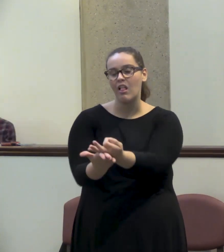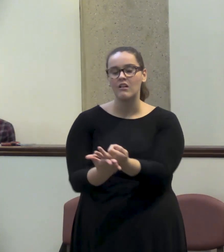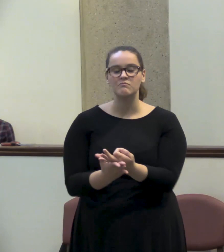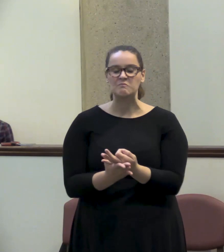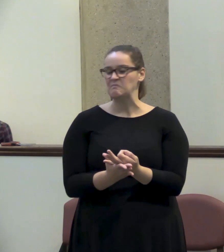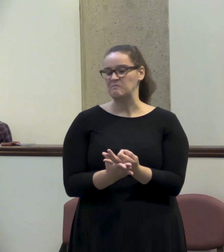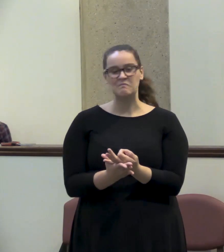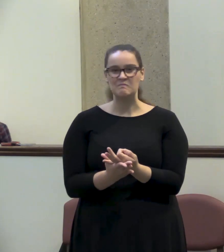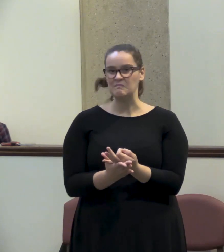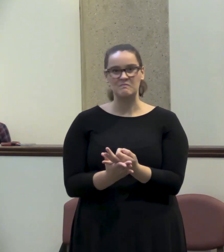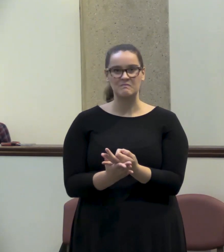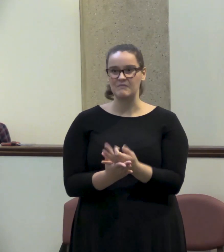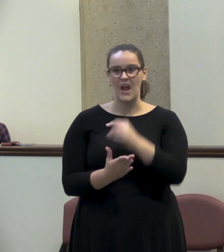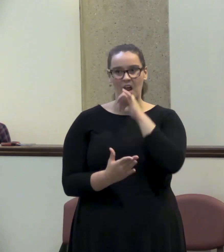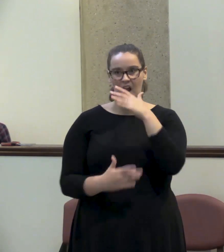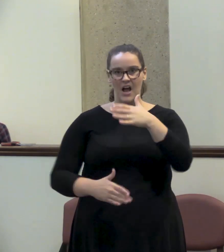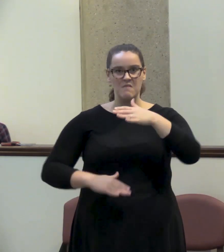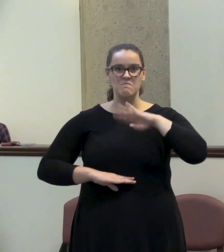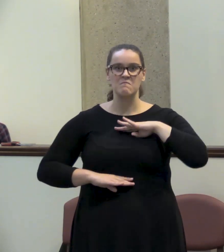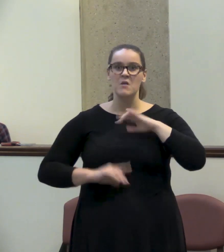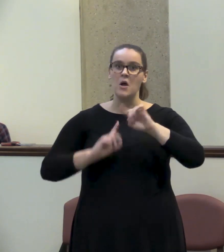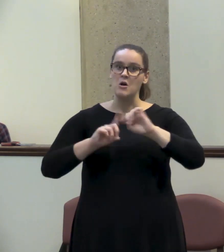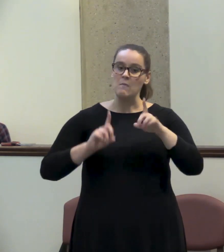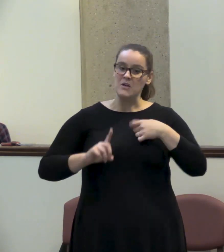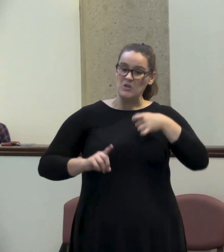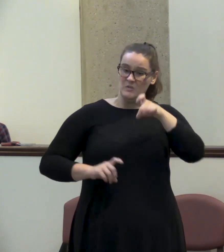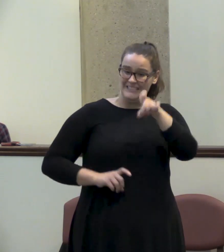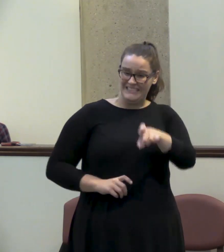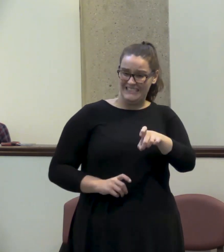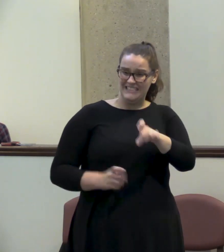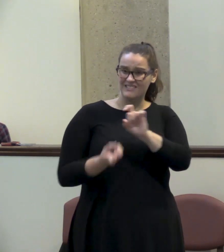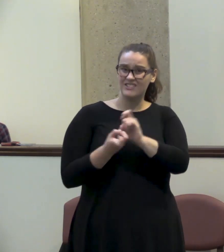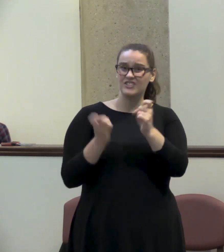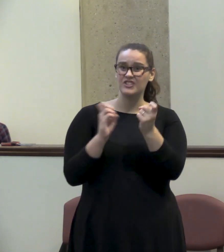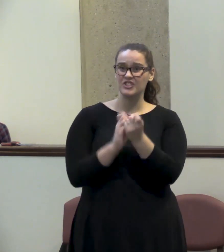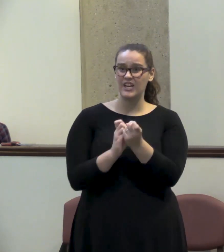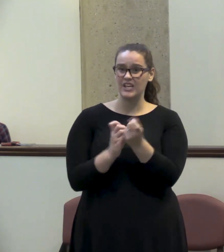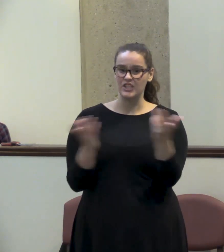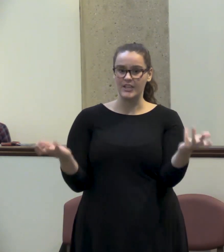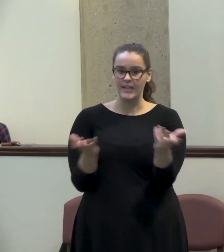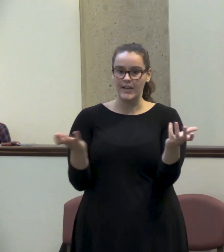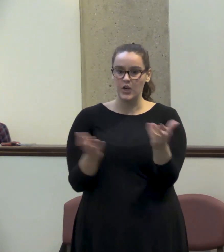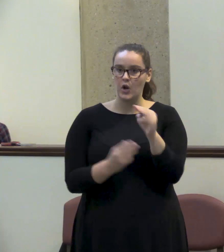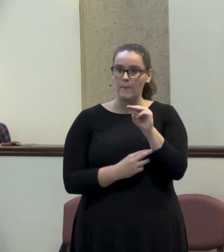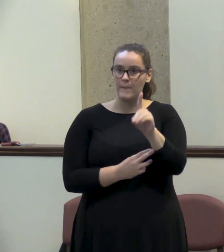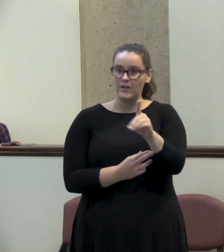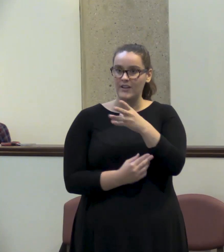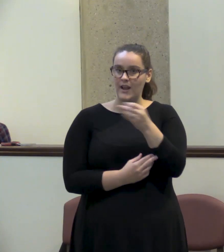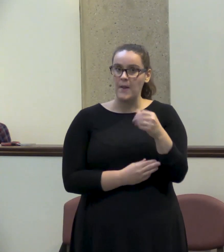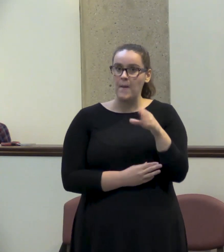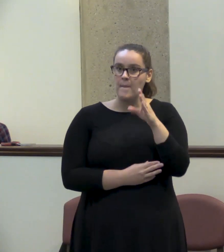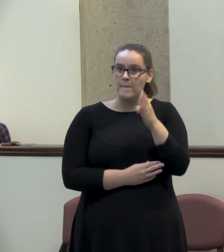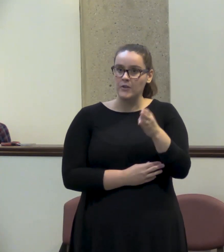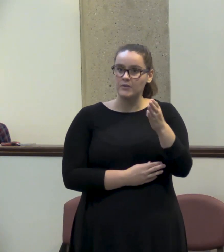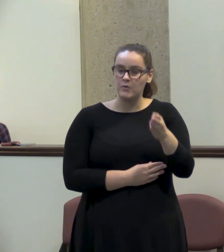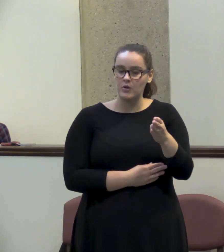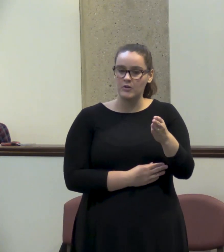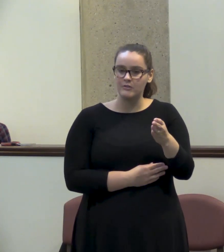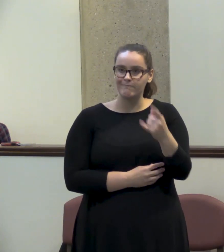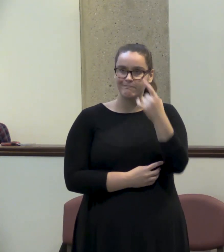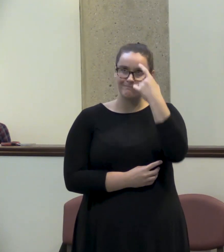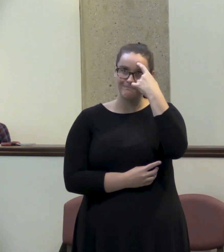get the job done and to get the change that we need in our city and in our state made. It's going to take